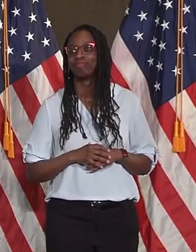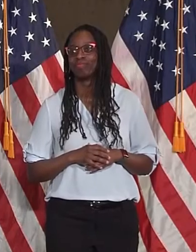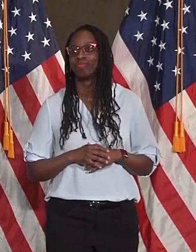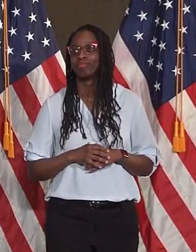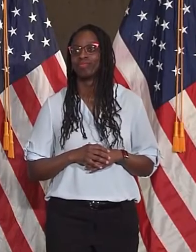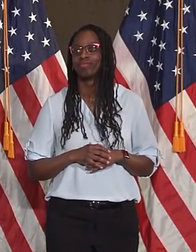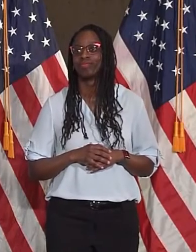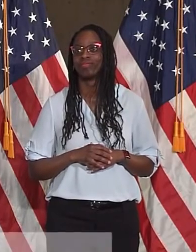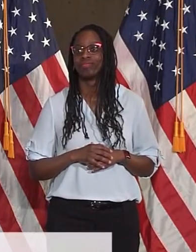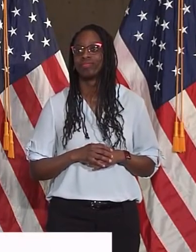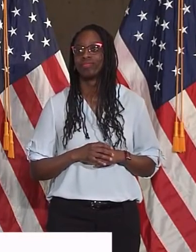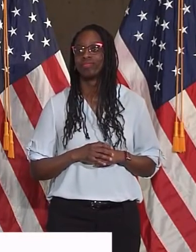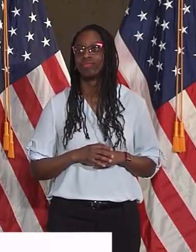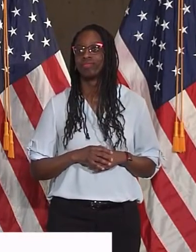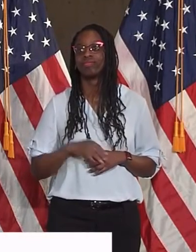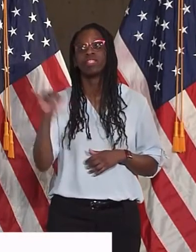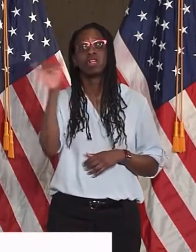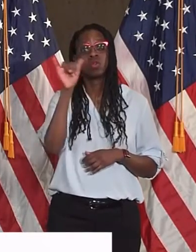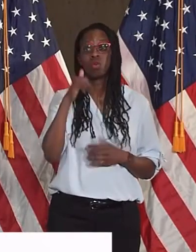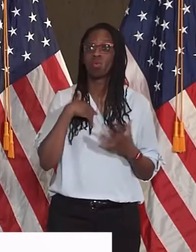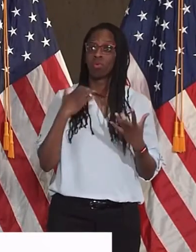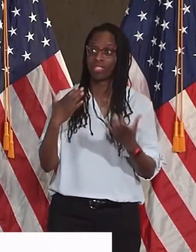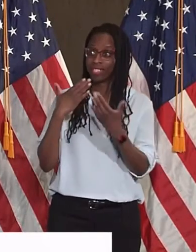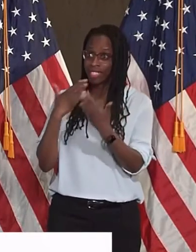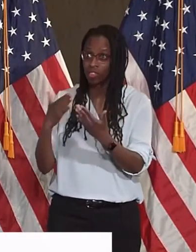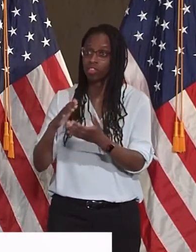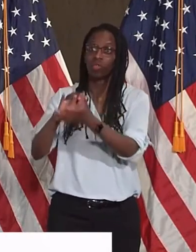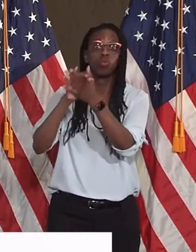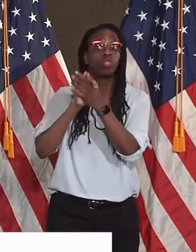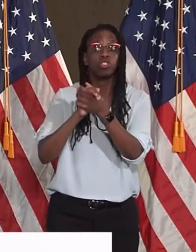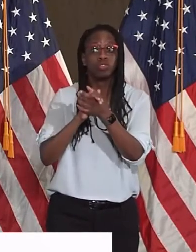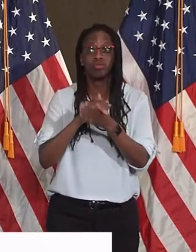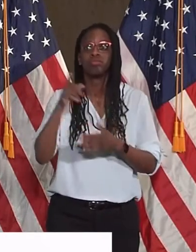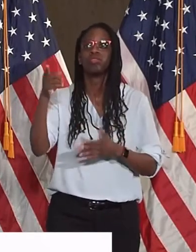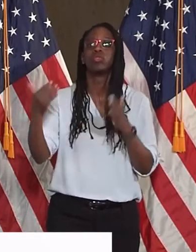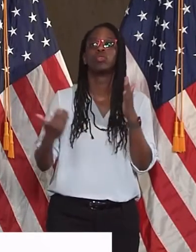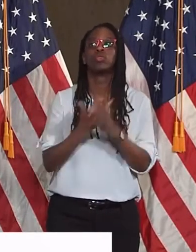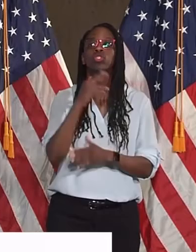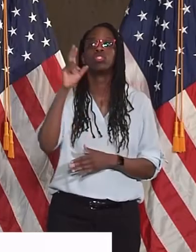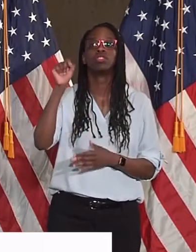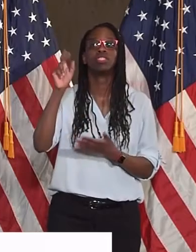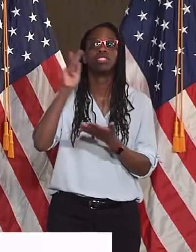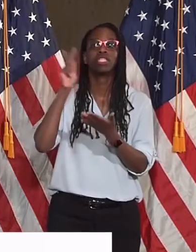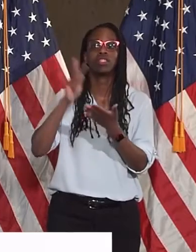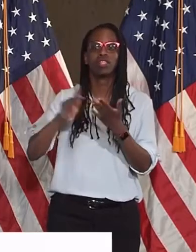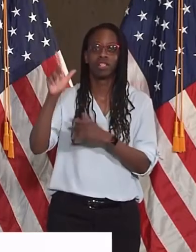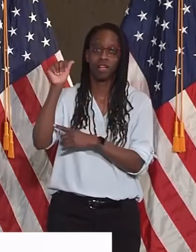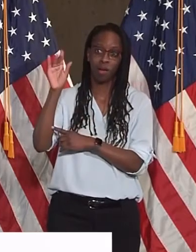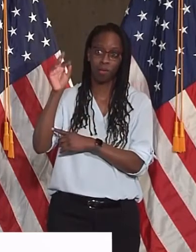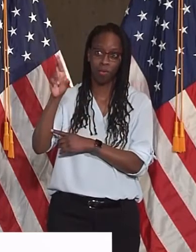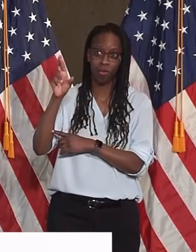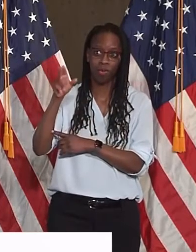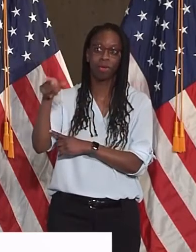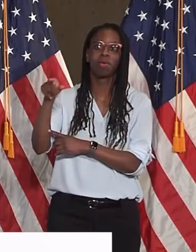I also want to congratulate the new U.S. Secretary of Labor, Marty Walsh.